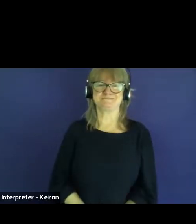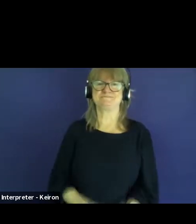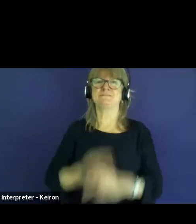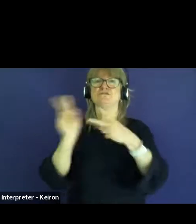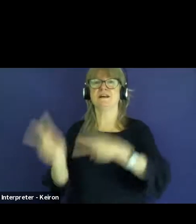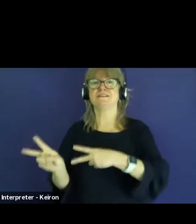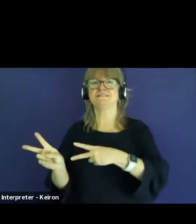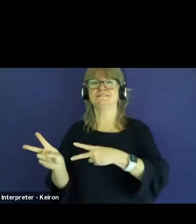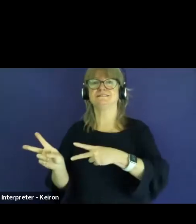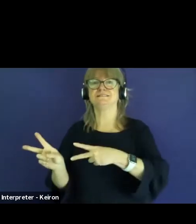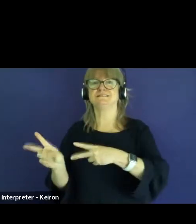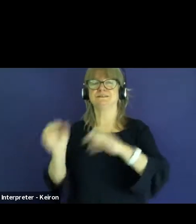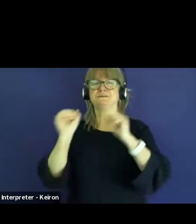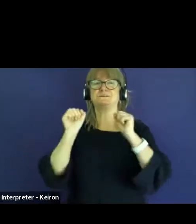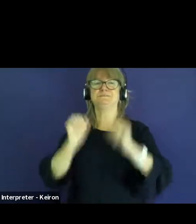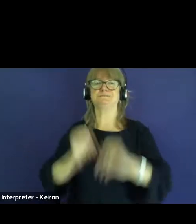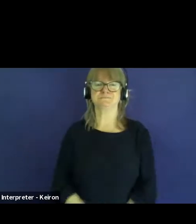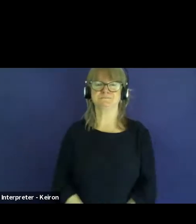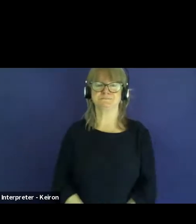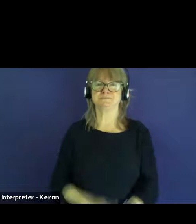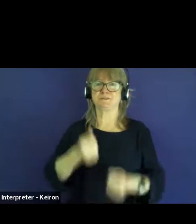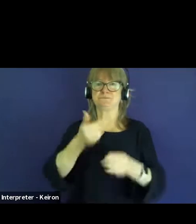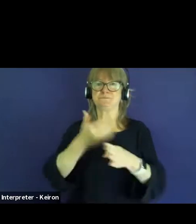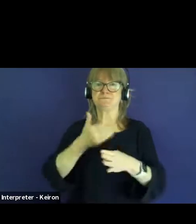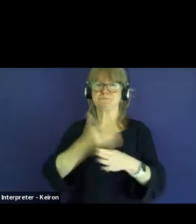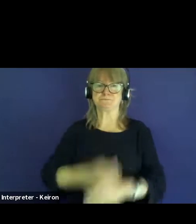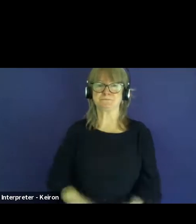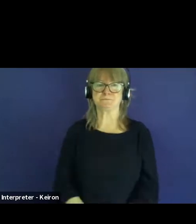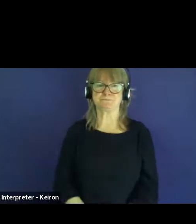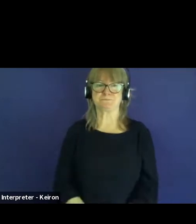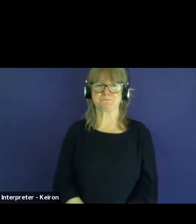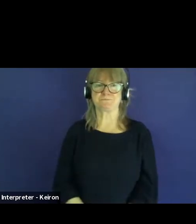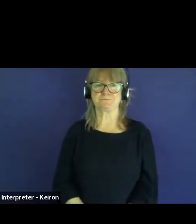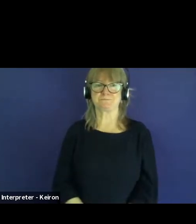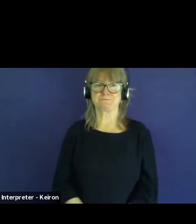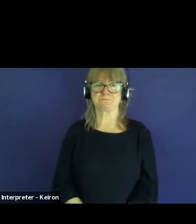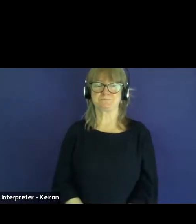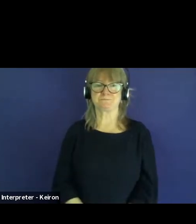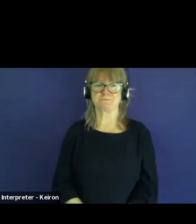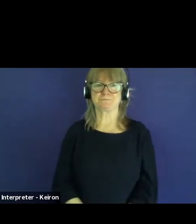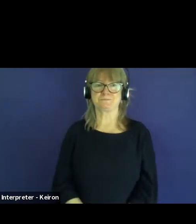Relax, and yes, great work. Did so well.